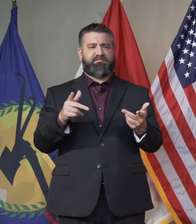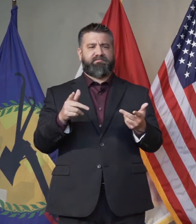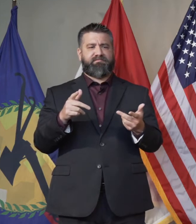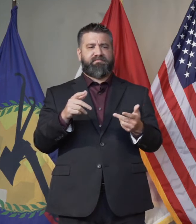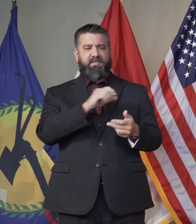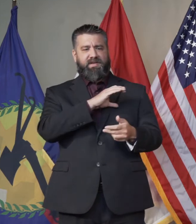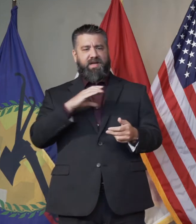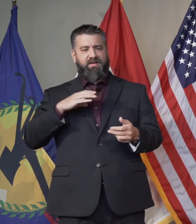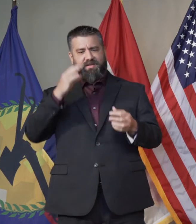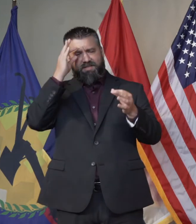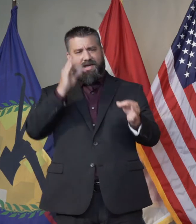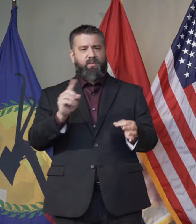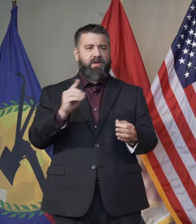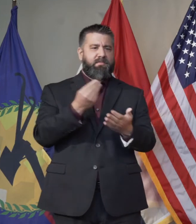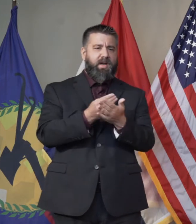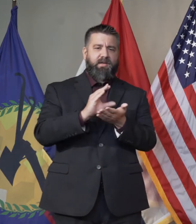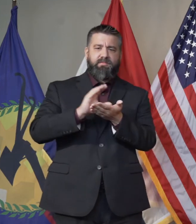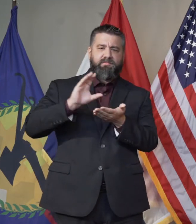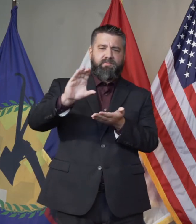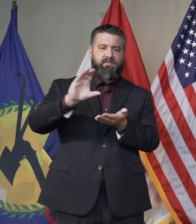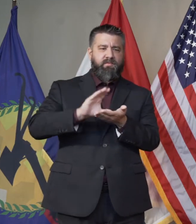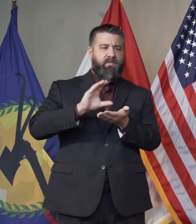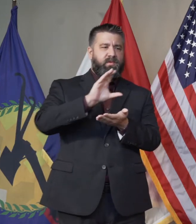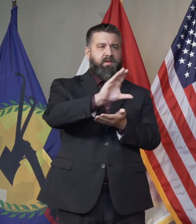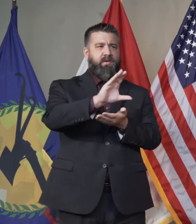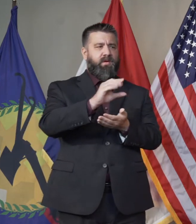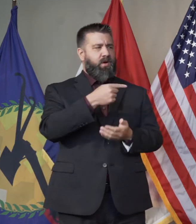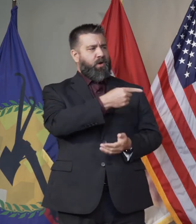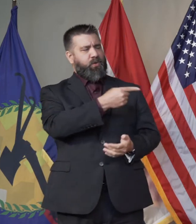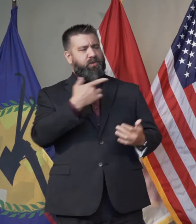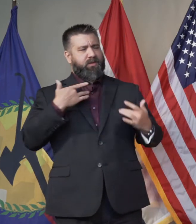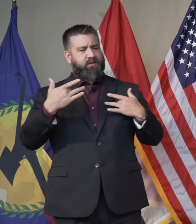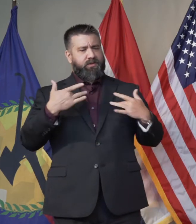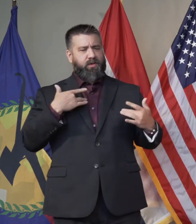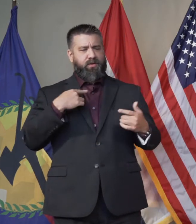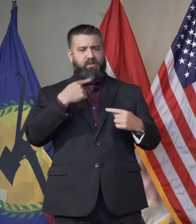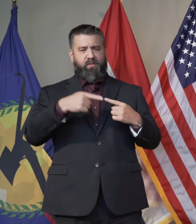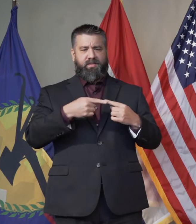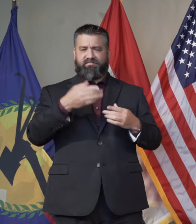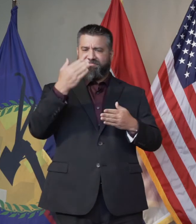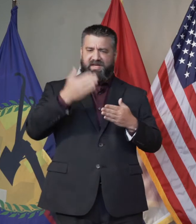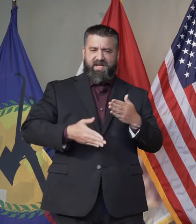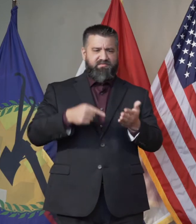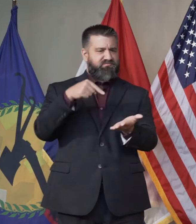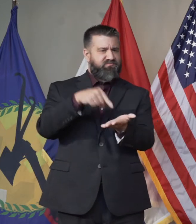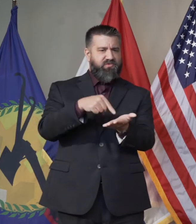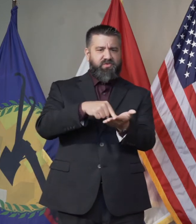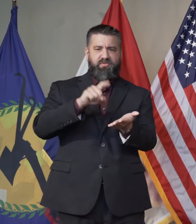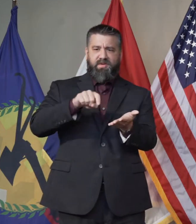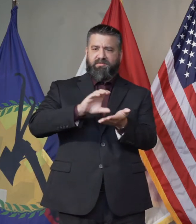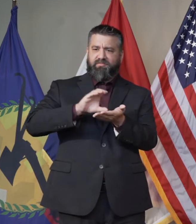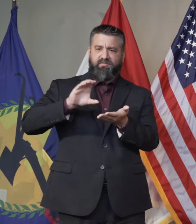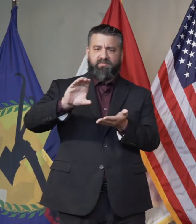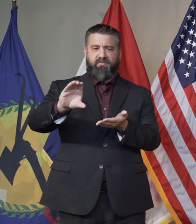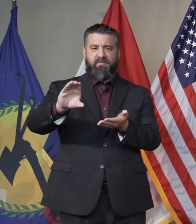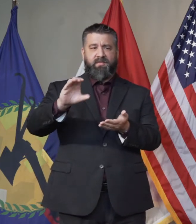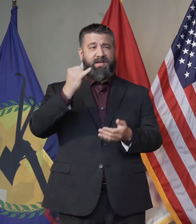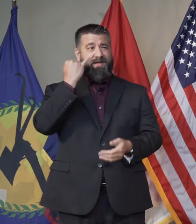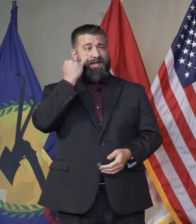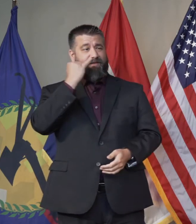a finite deadline when that money has to be spent, if the council were to take control of where that money